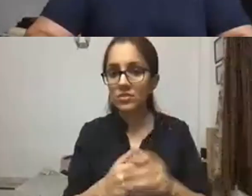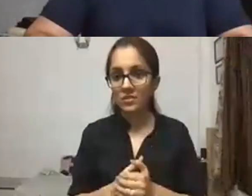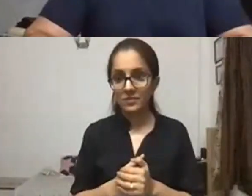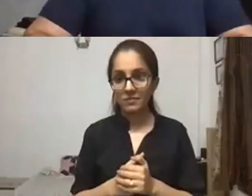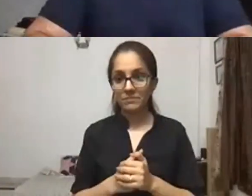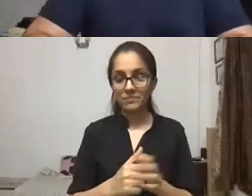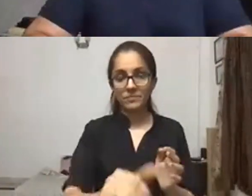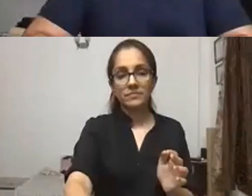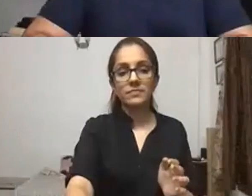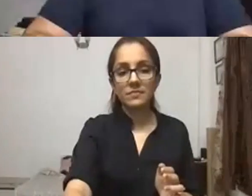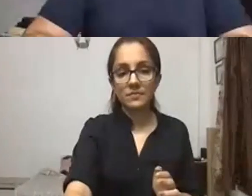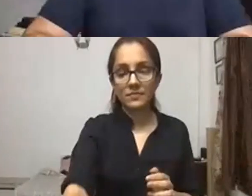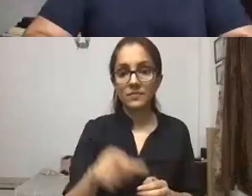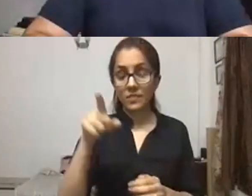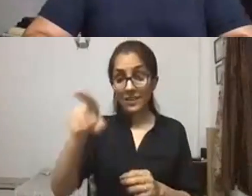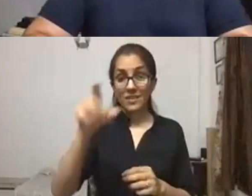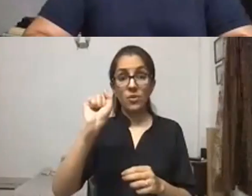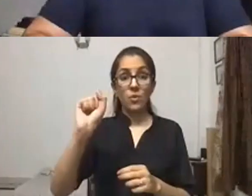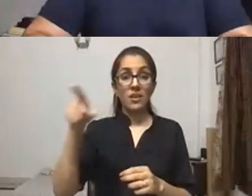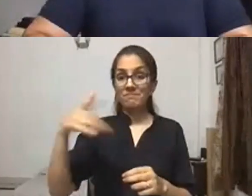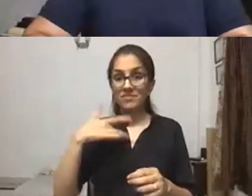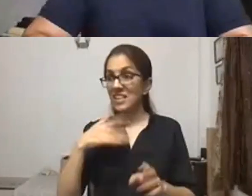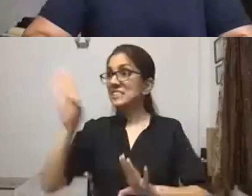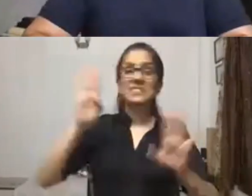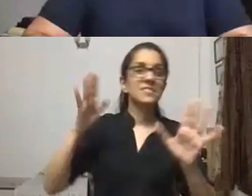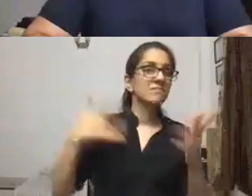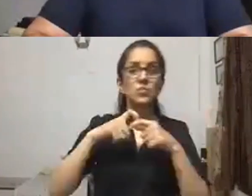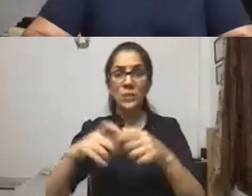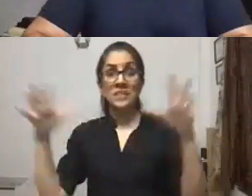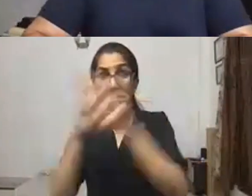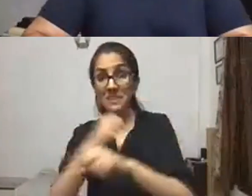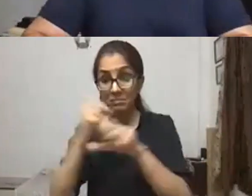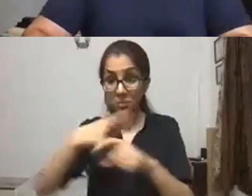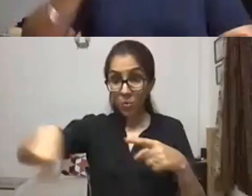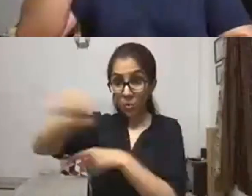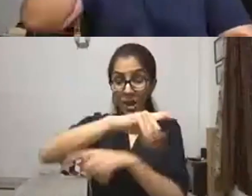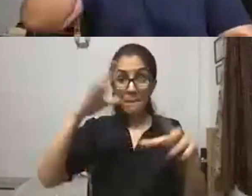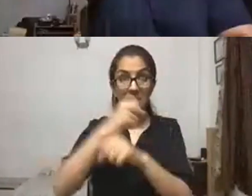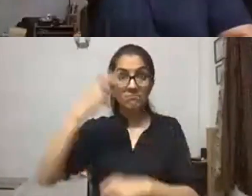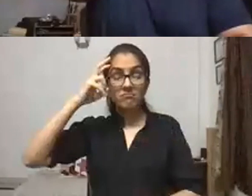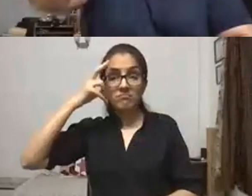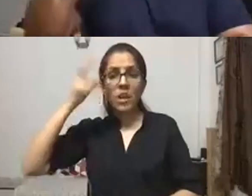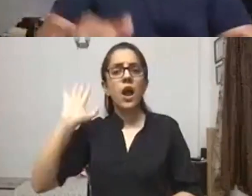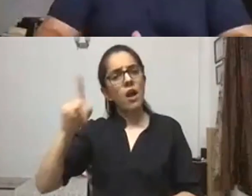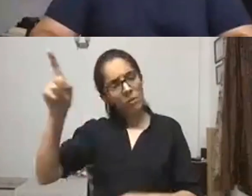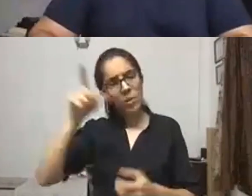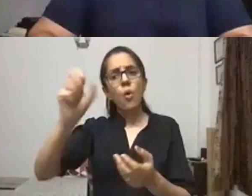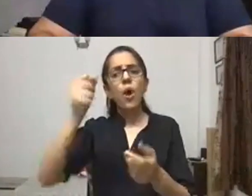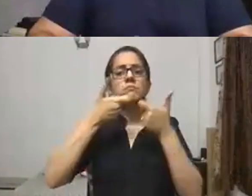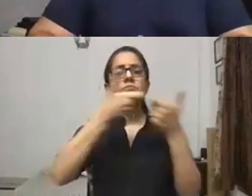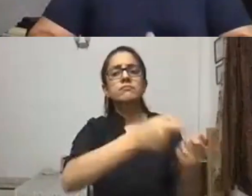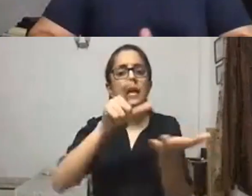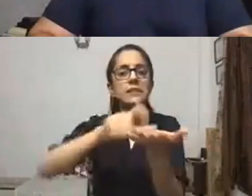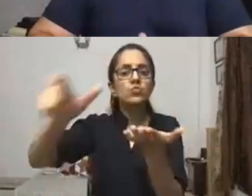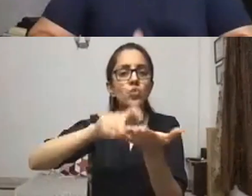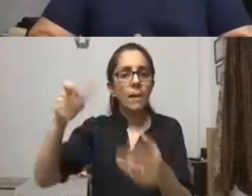unmute. So if we are not able to answer someone's question here or they have more doubts, they can always message me on my